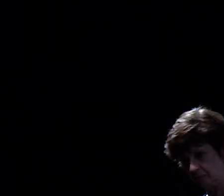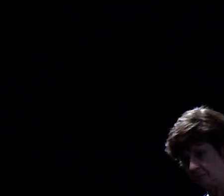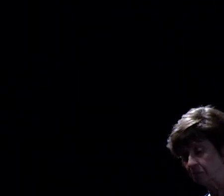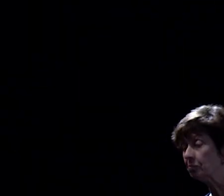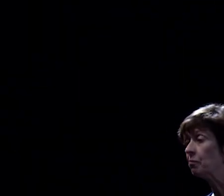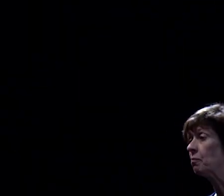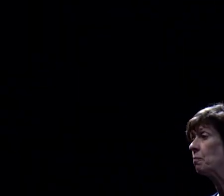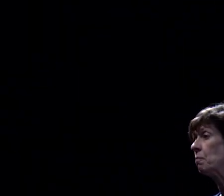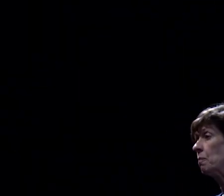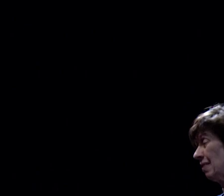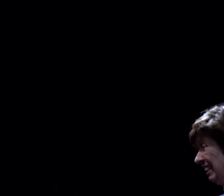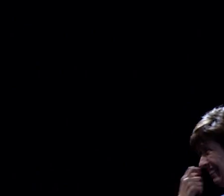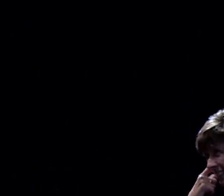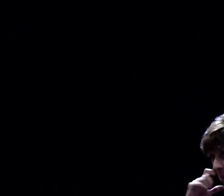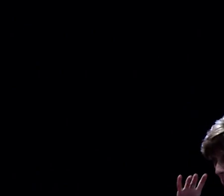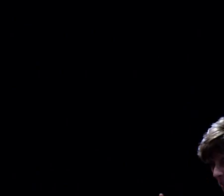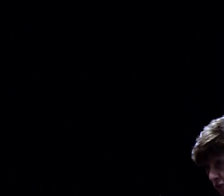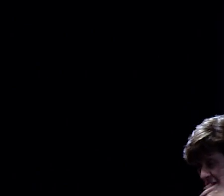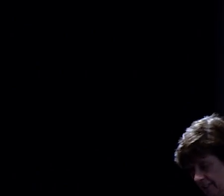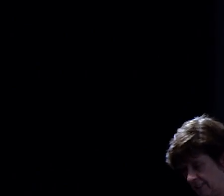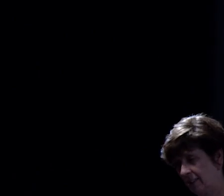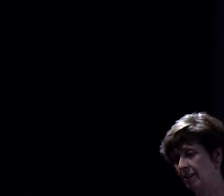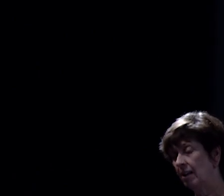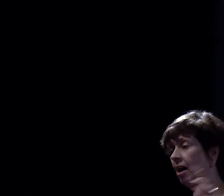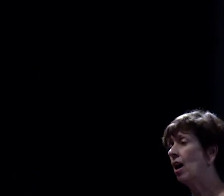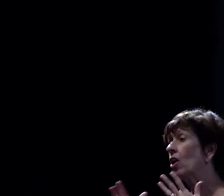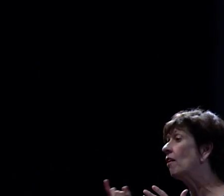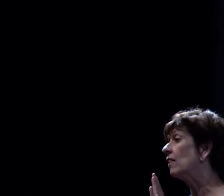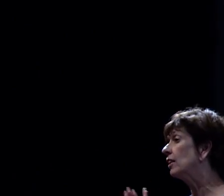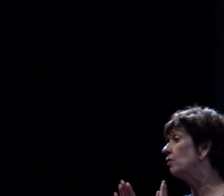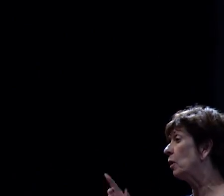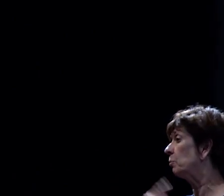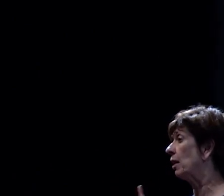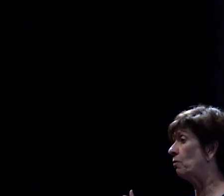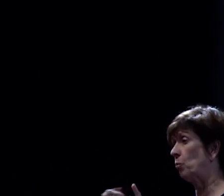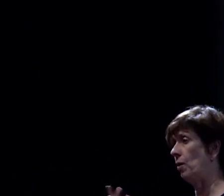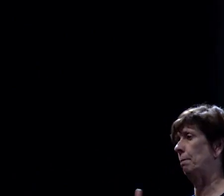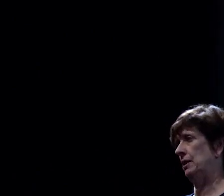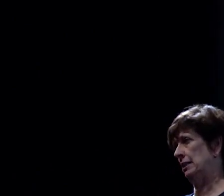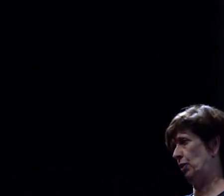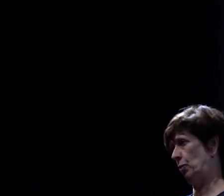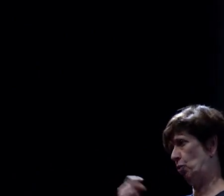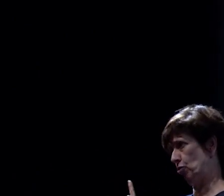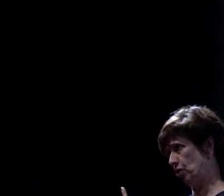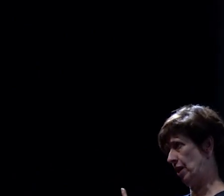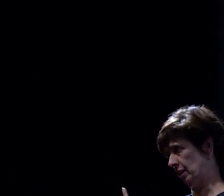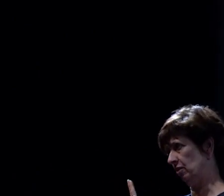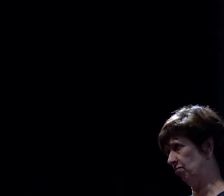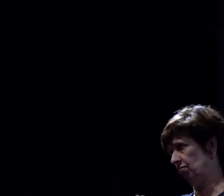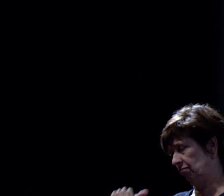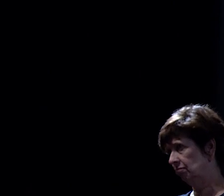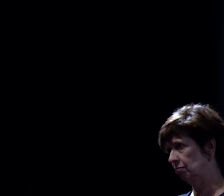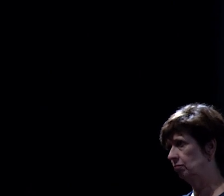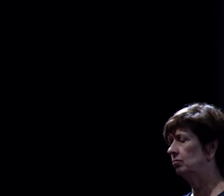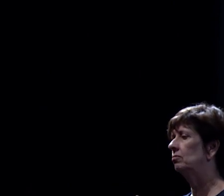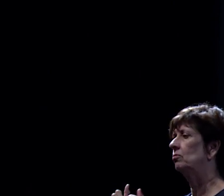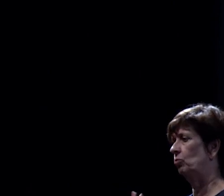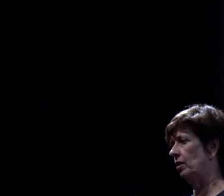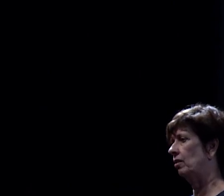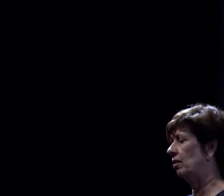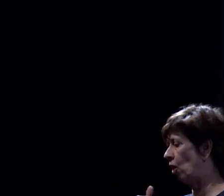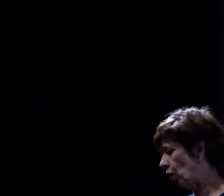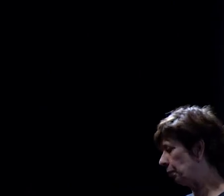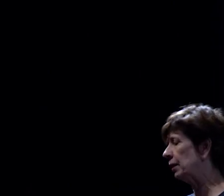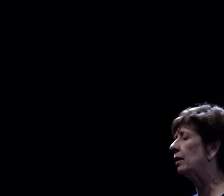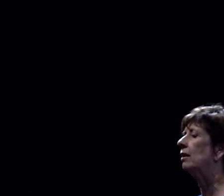Thank you. As mentioned there, a lot of development came from the military projects that we've done with the Army